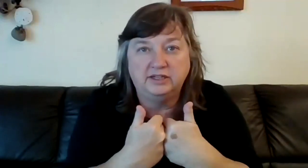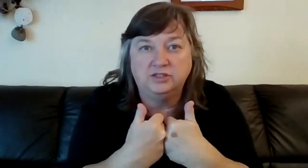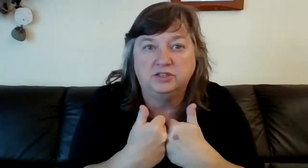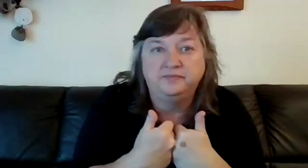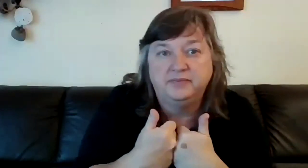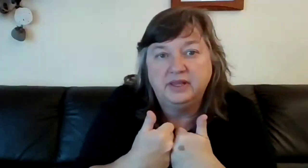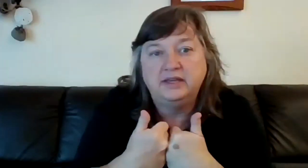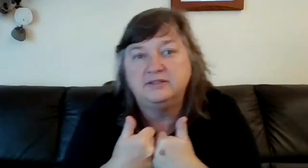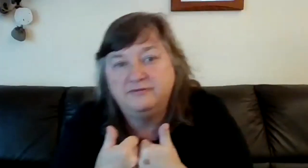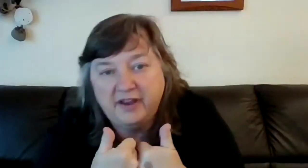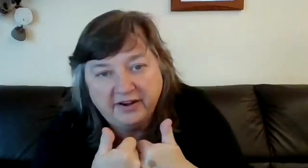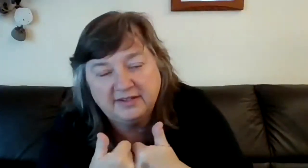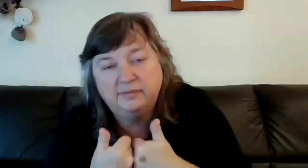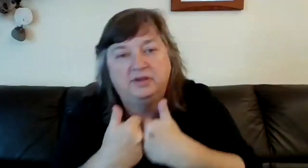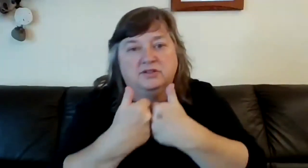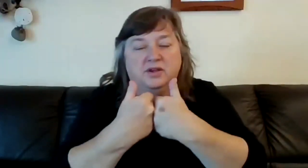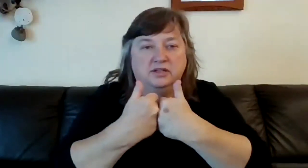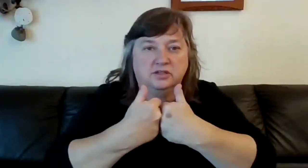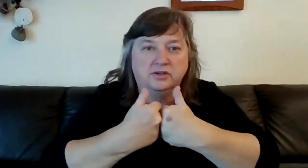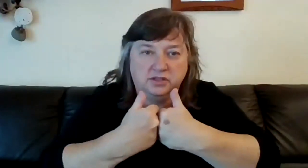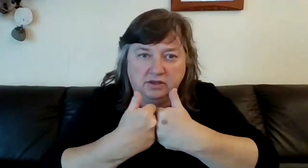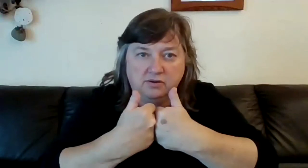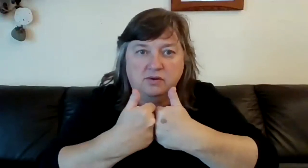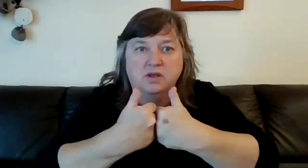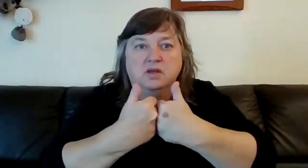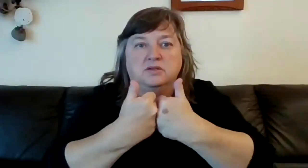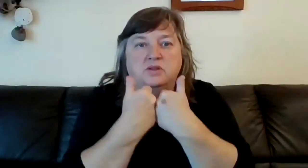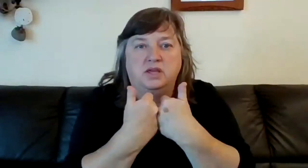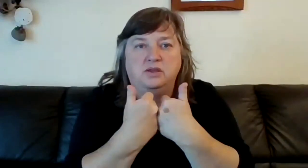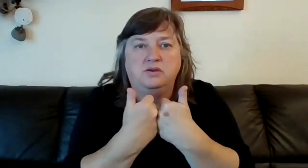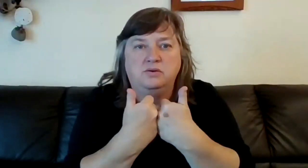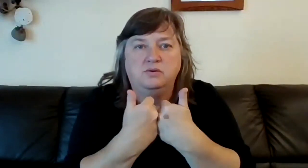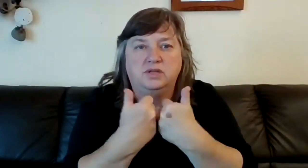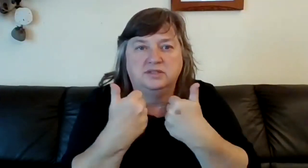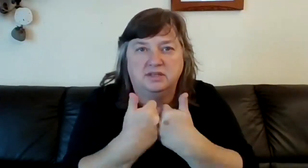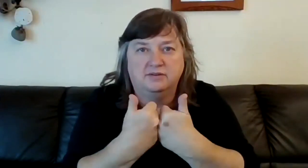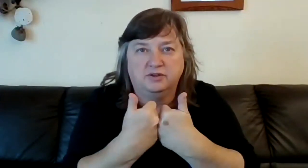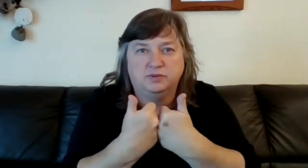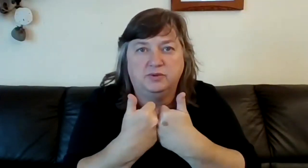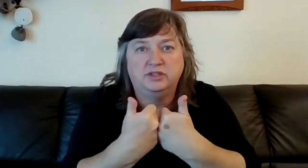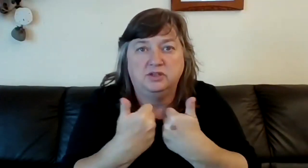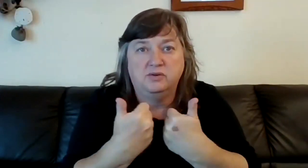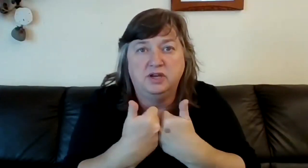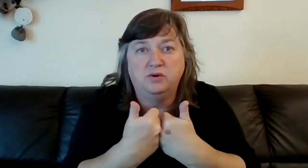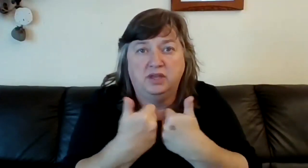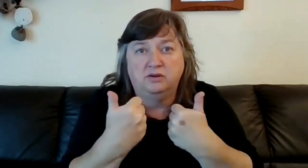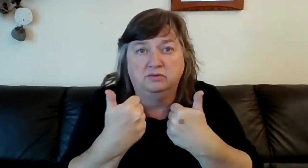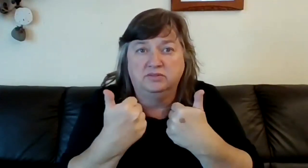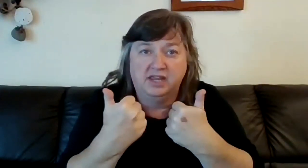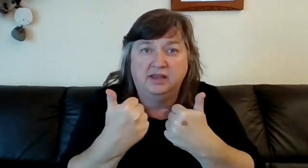Challenge is very similar, so I'm going to show it to you so that you can see the difference between the two and know that you're saying